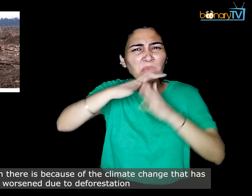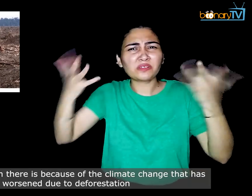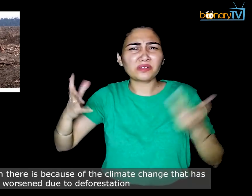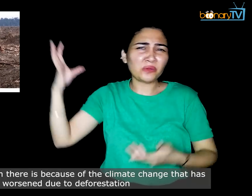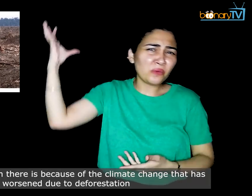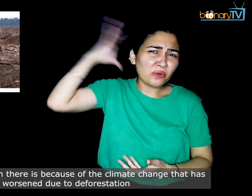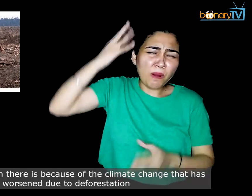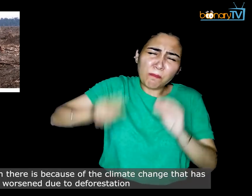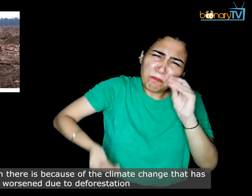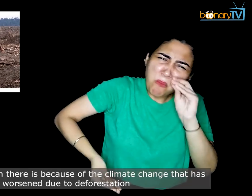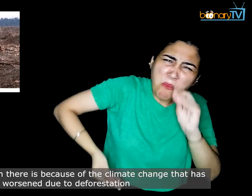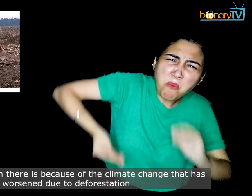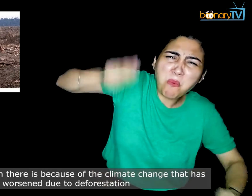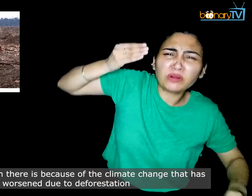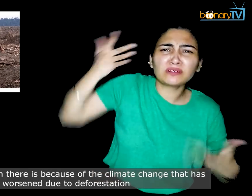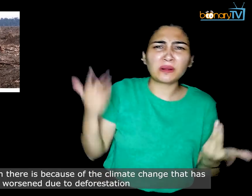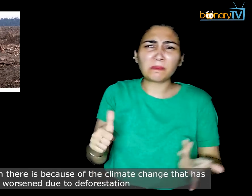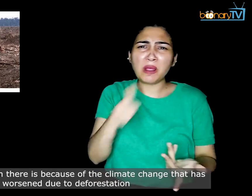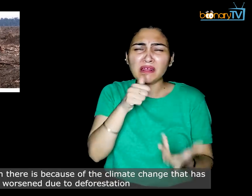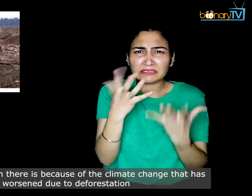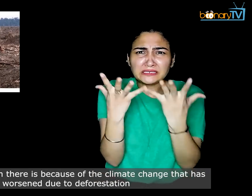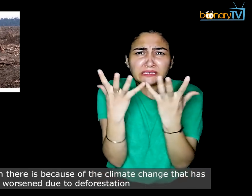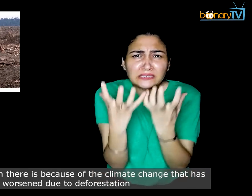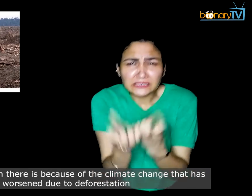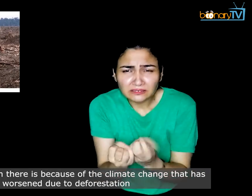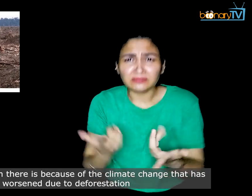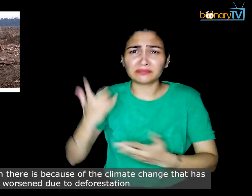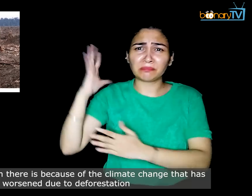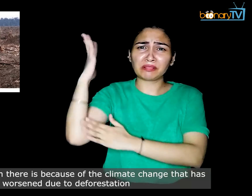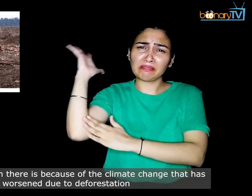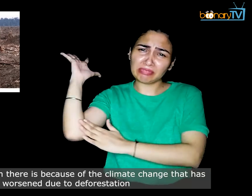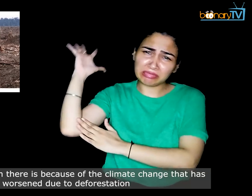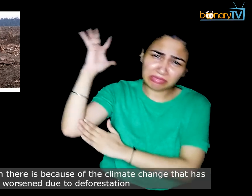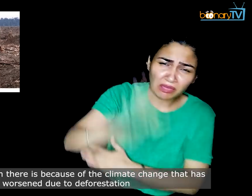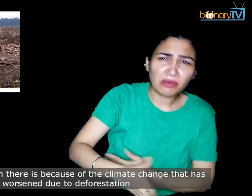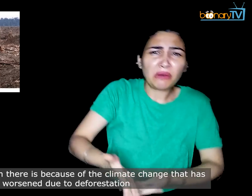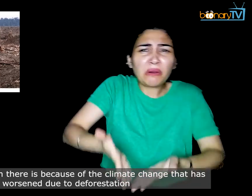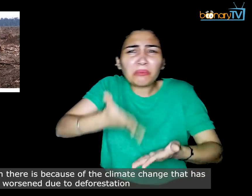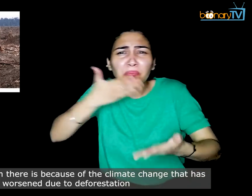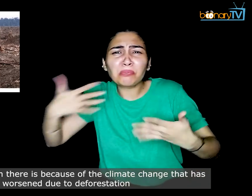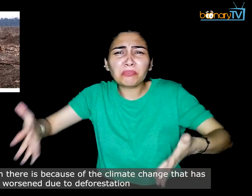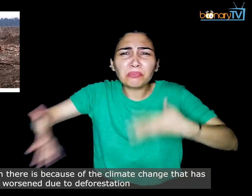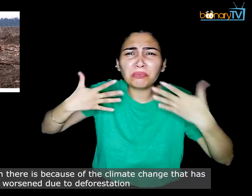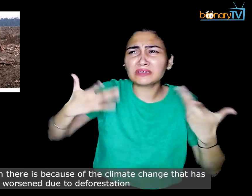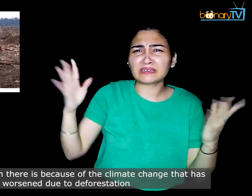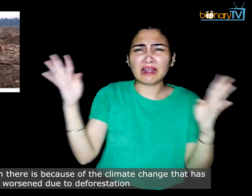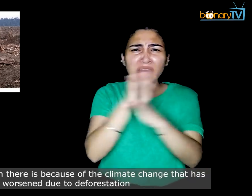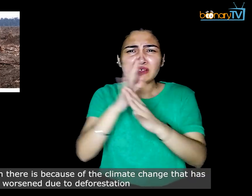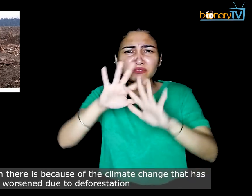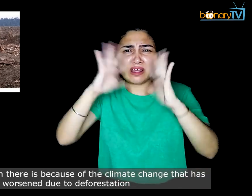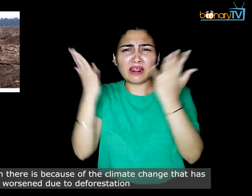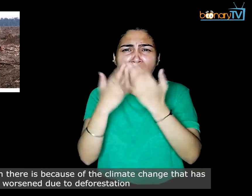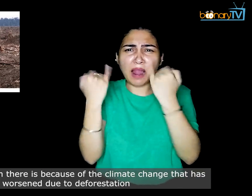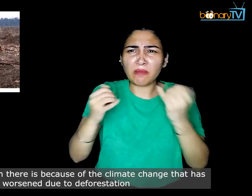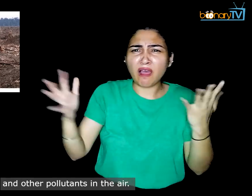there is because of the climate change that has worsened due to deforestation and